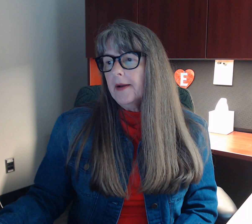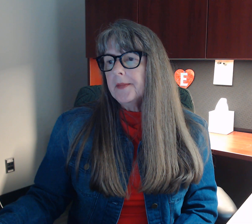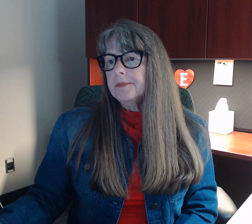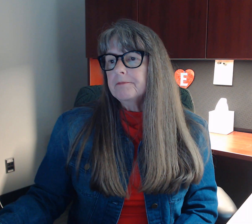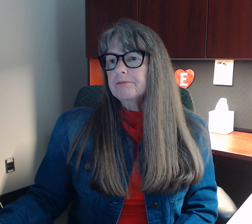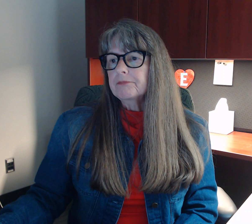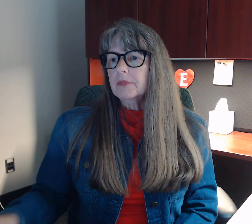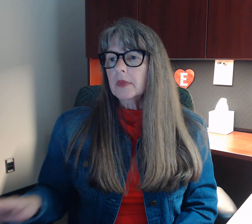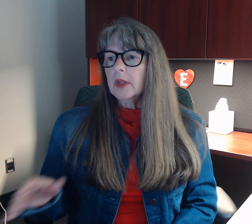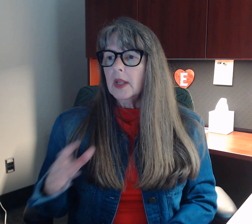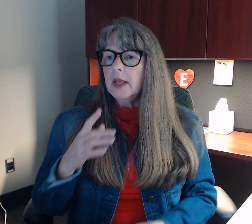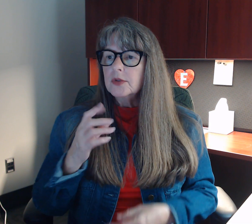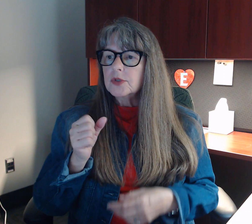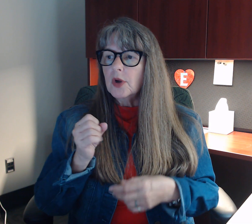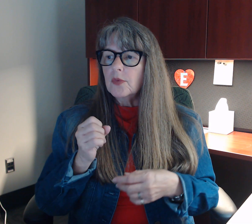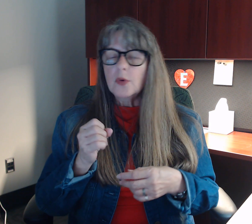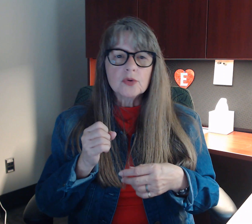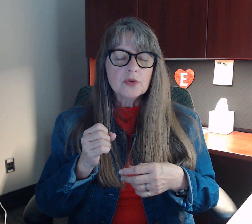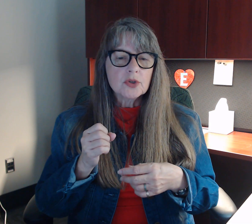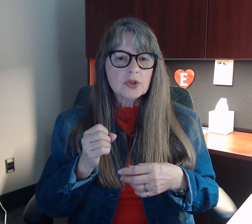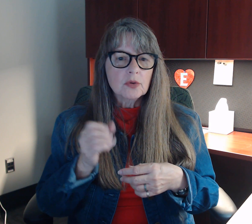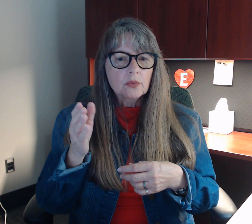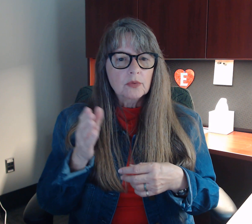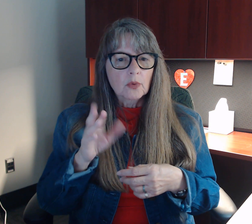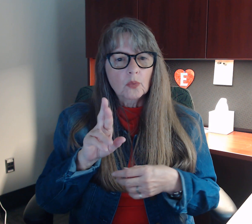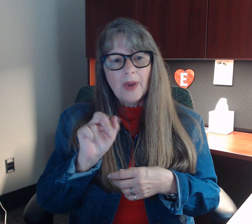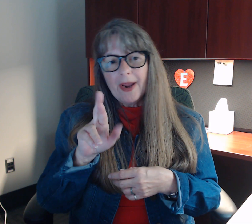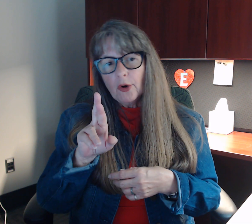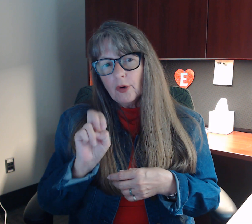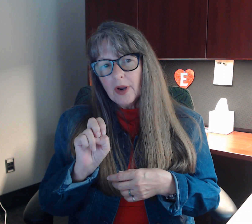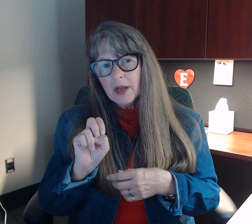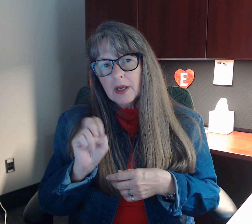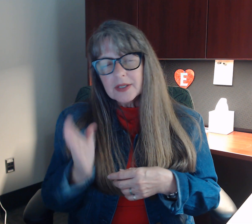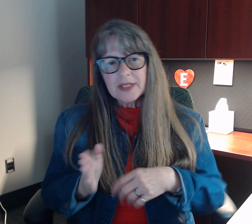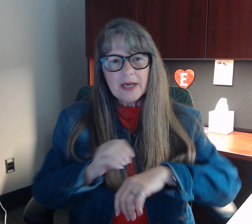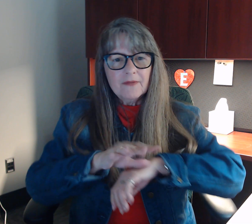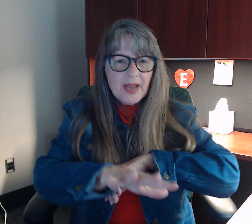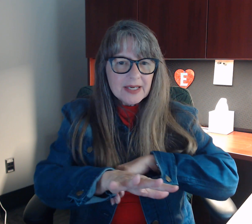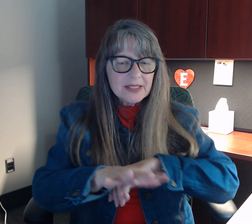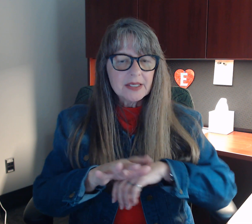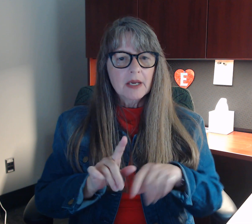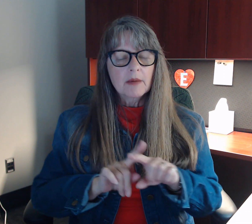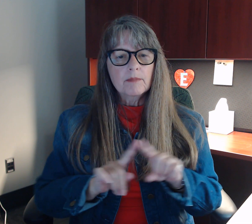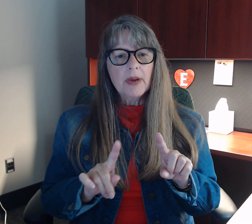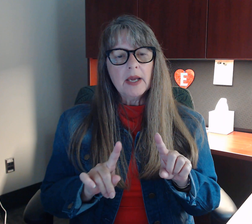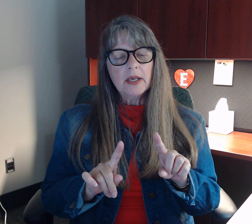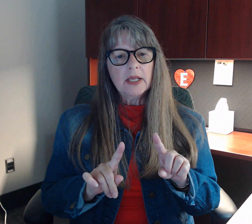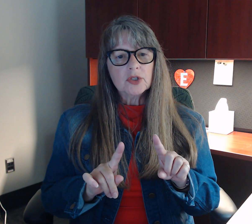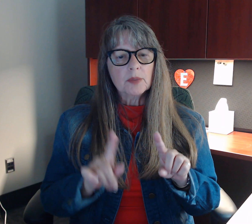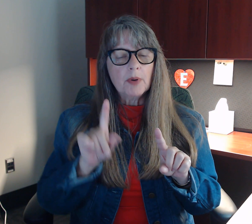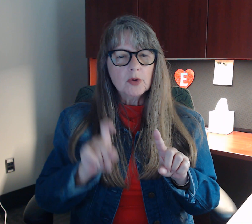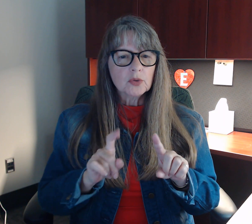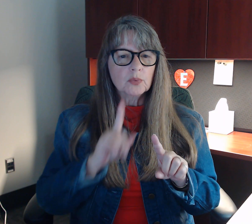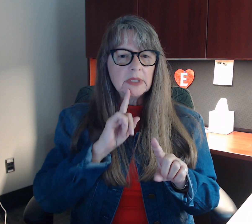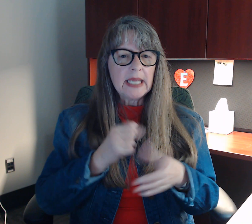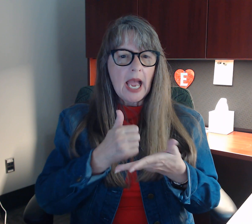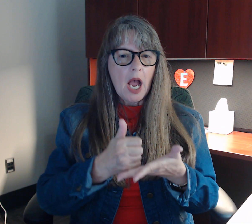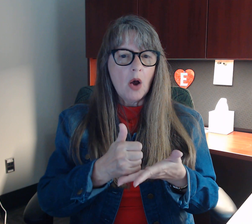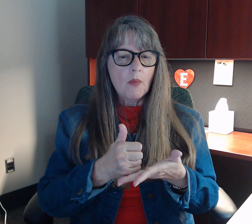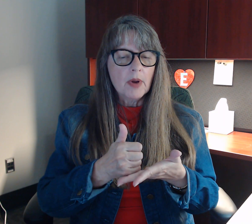Um, and so those are the rare side effects, but it's supposed to really help